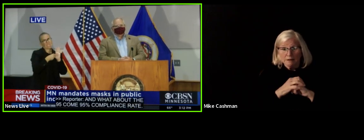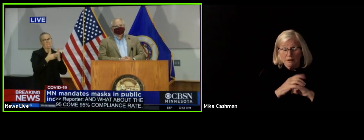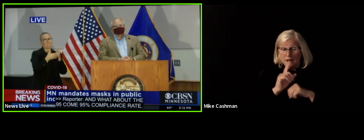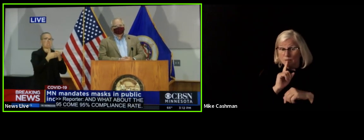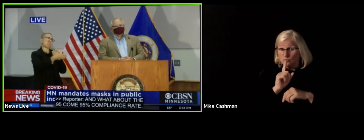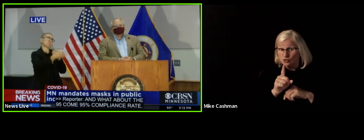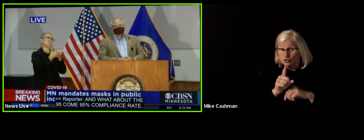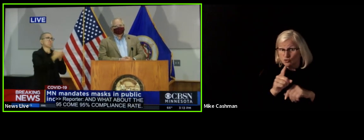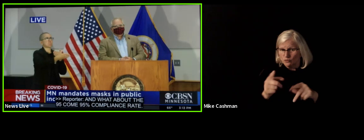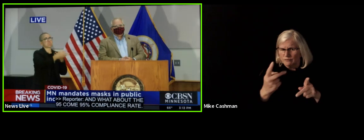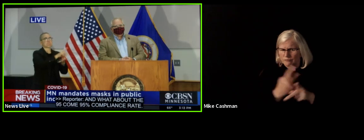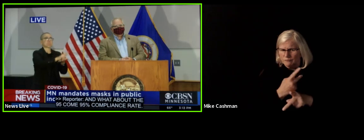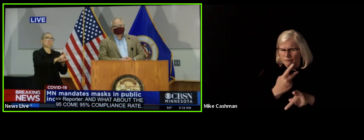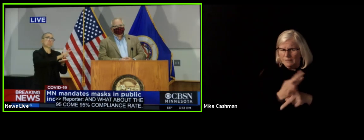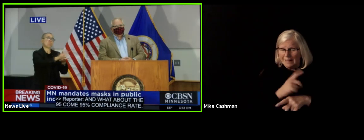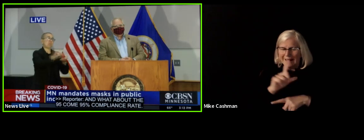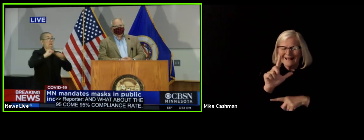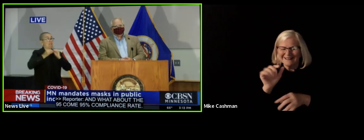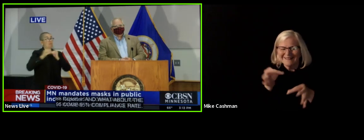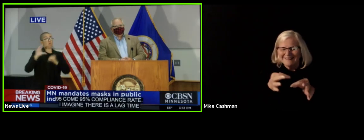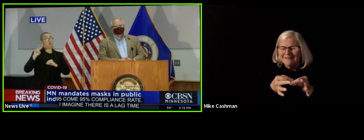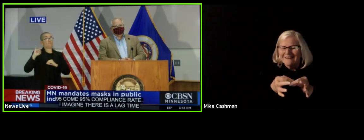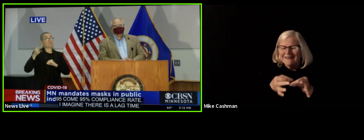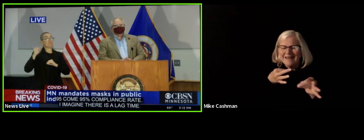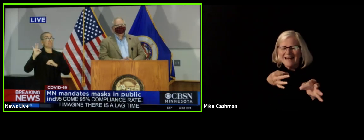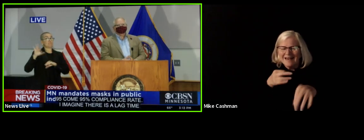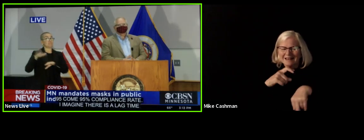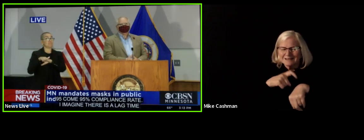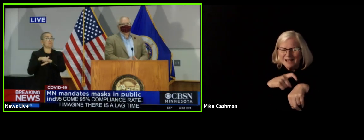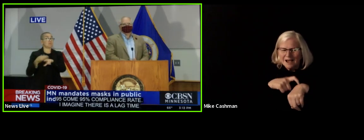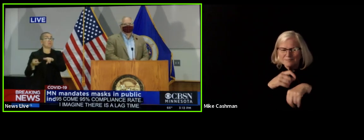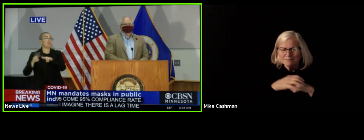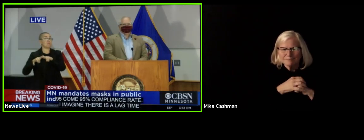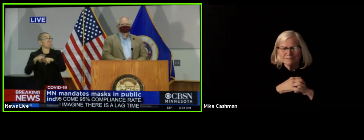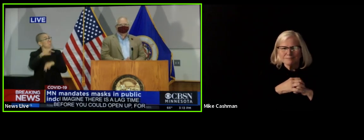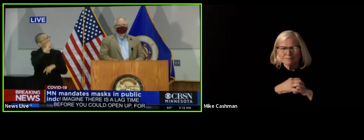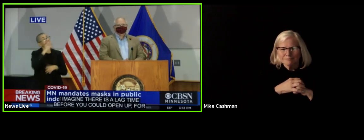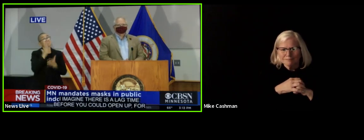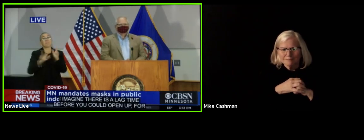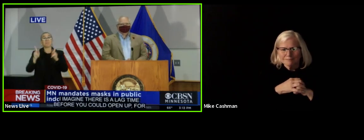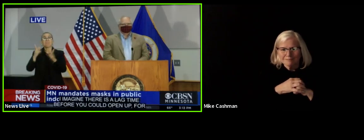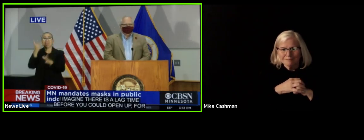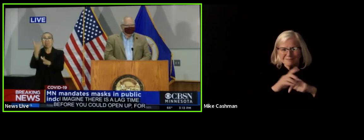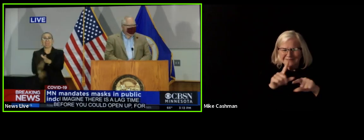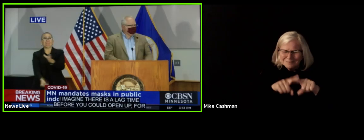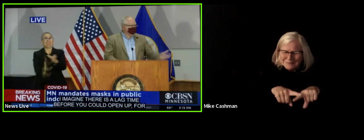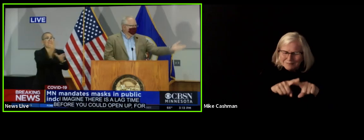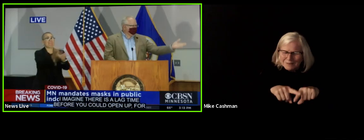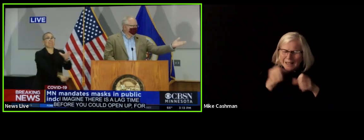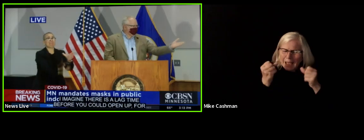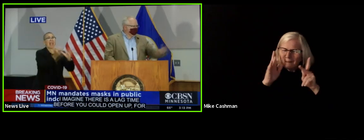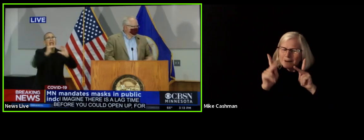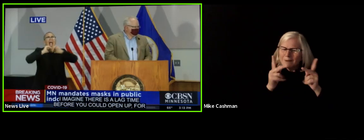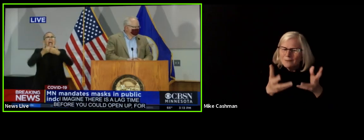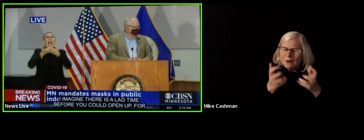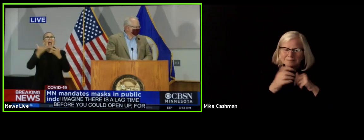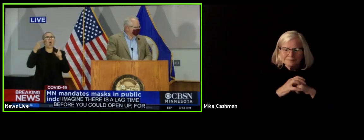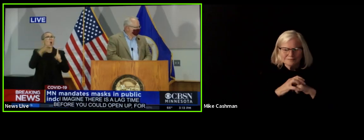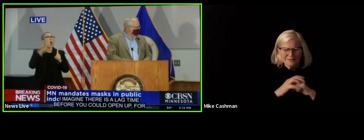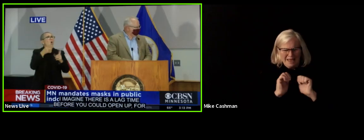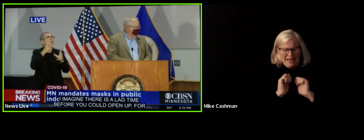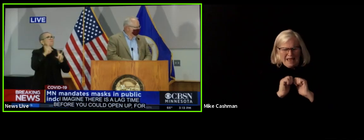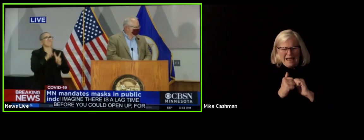have gatherings. For instance, those of us who have lost people and want to honor them in gatherings, how long will it be before that would be lost? A science decision